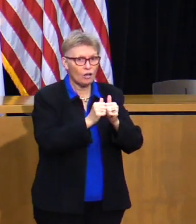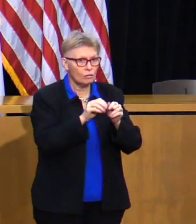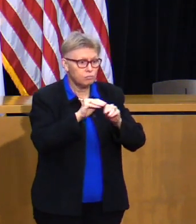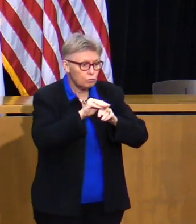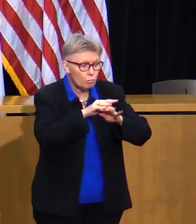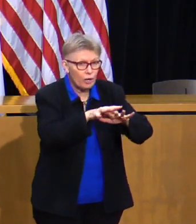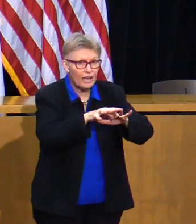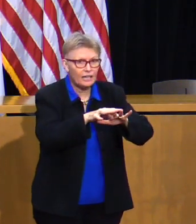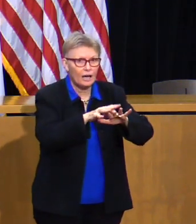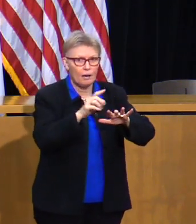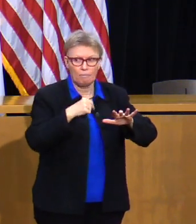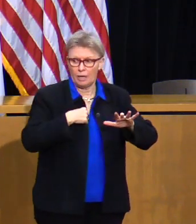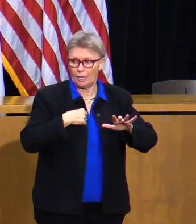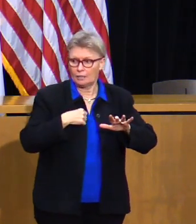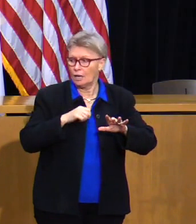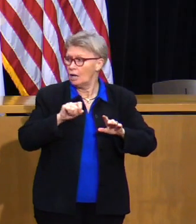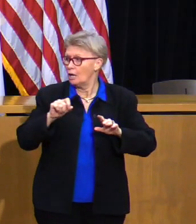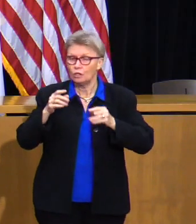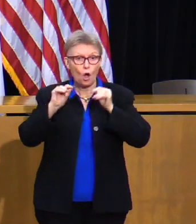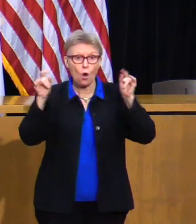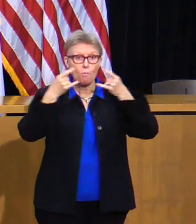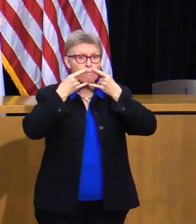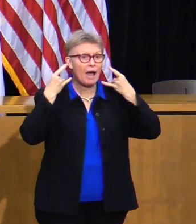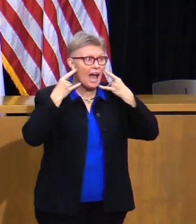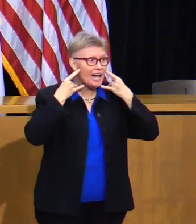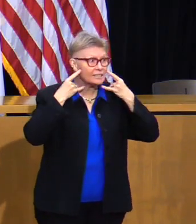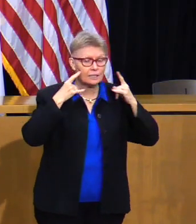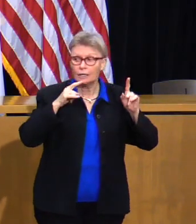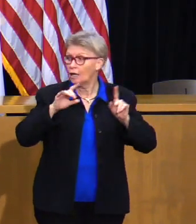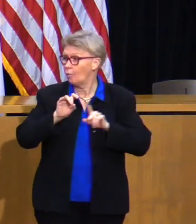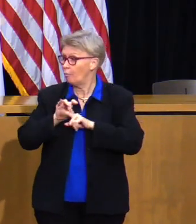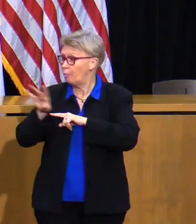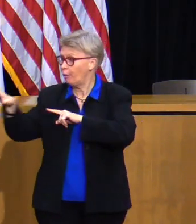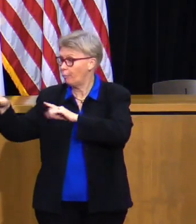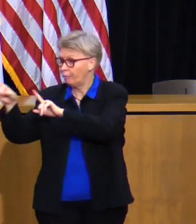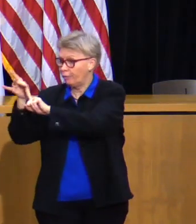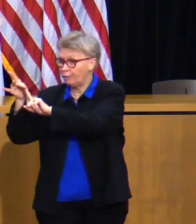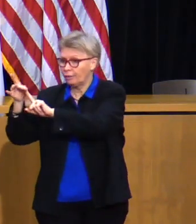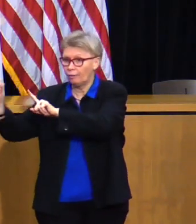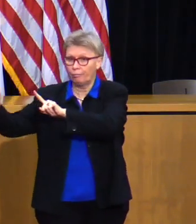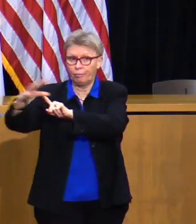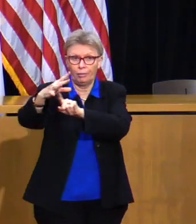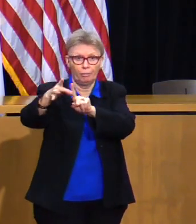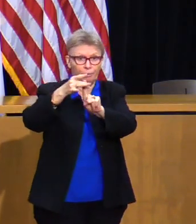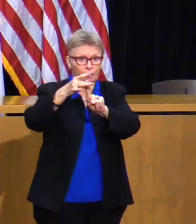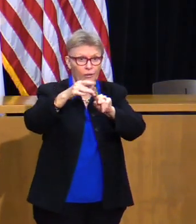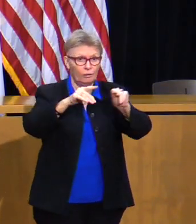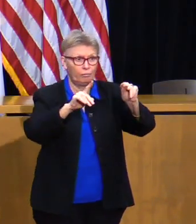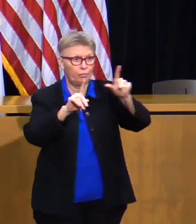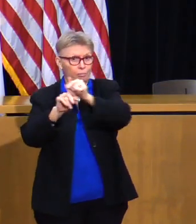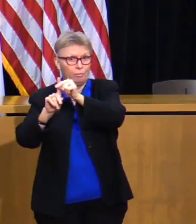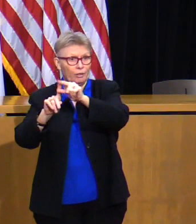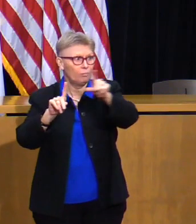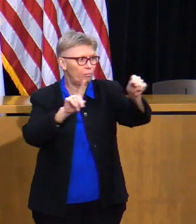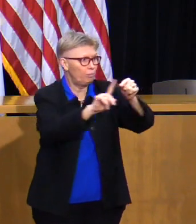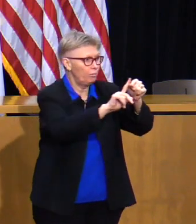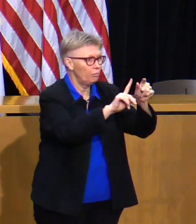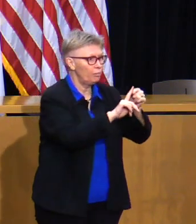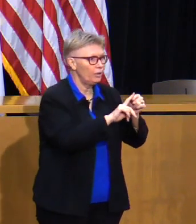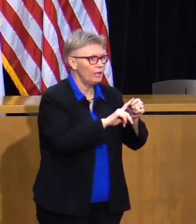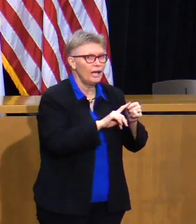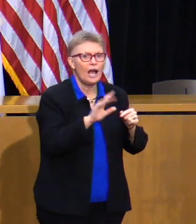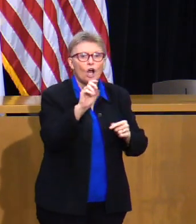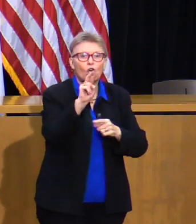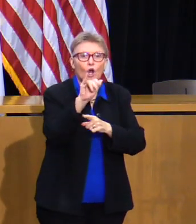me to you, to you, to you, to you, to you, to you. It's got a shelf life in each